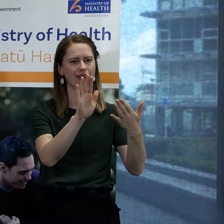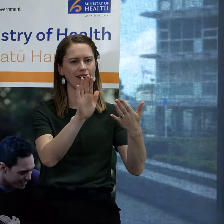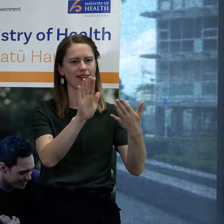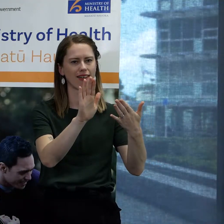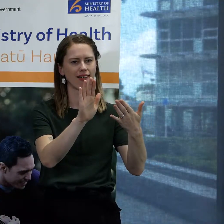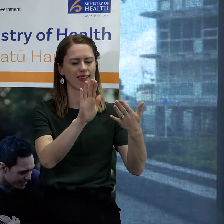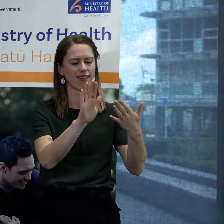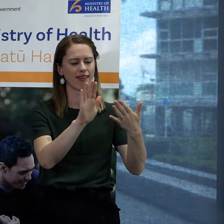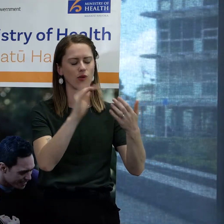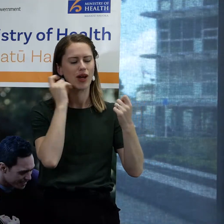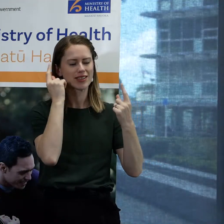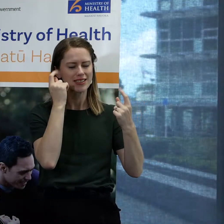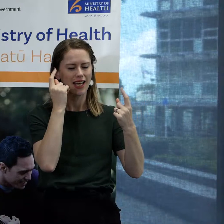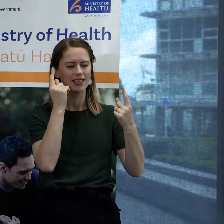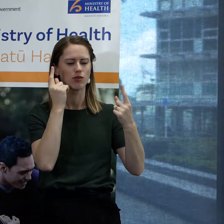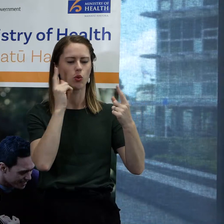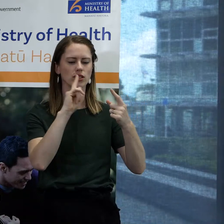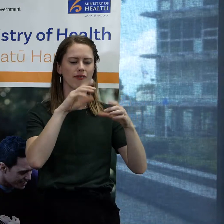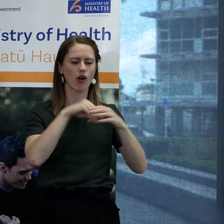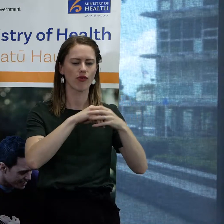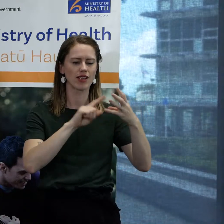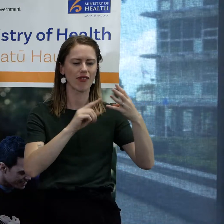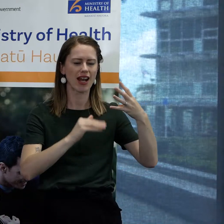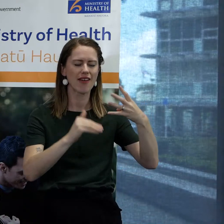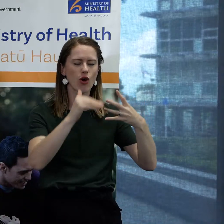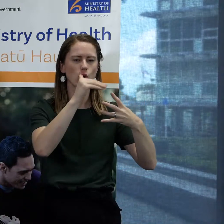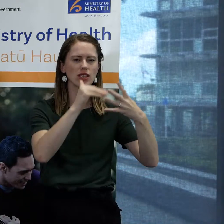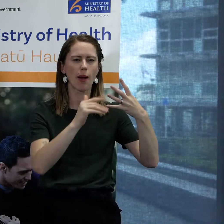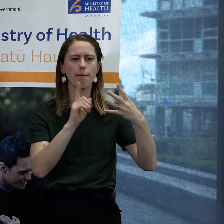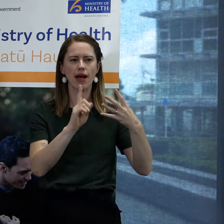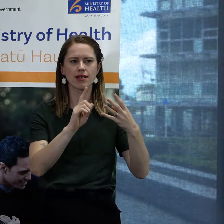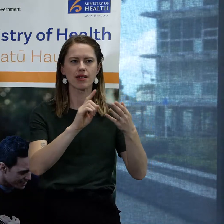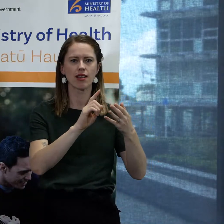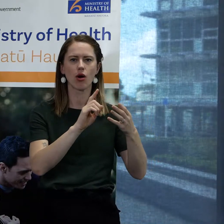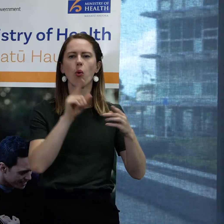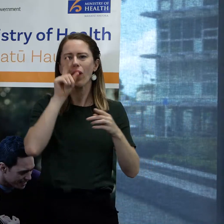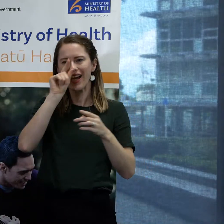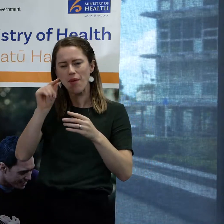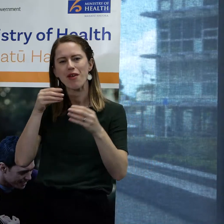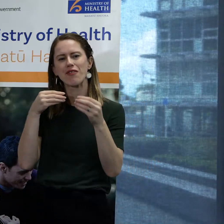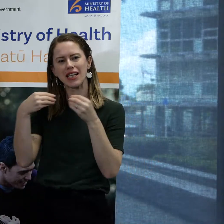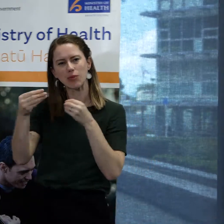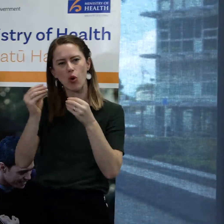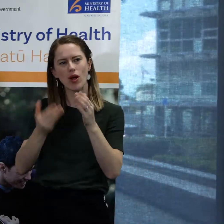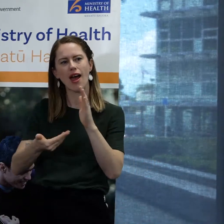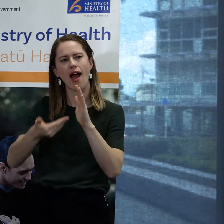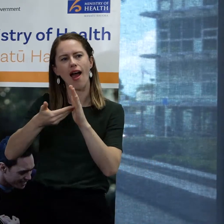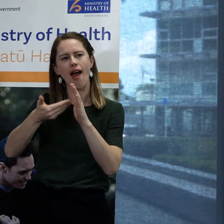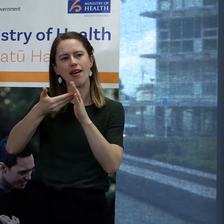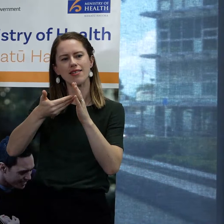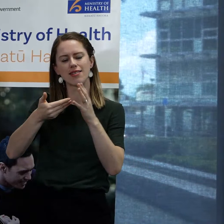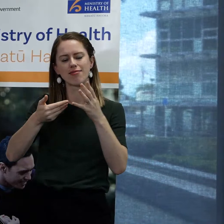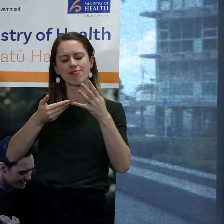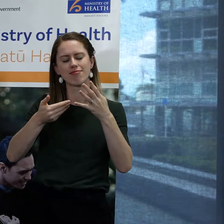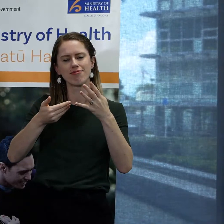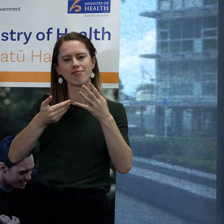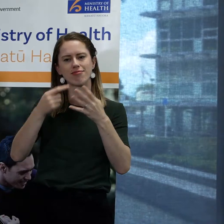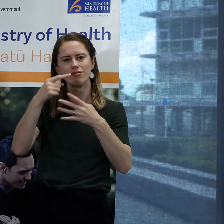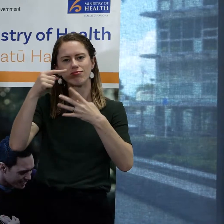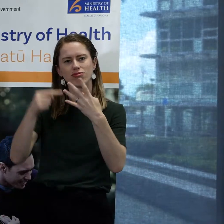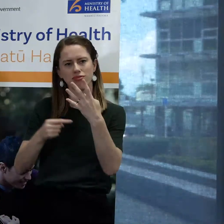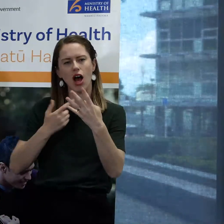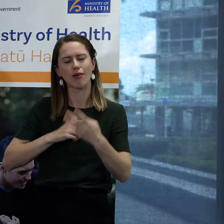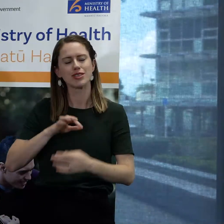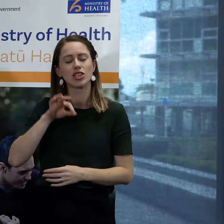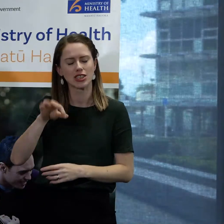what the triggers are to move up or down alert levels. But it doesn't mean we can't be flexible within those alert levels, and that's what I'm